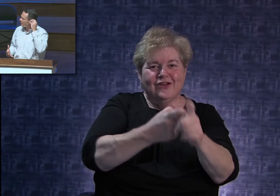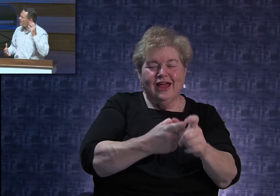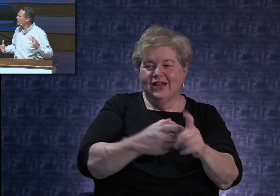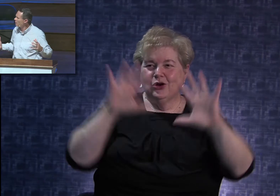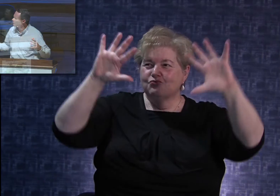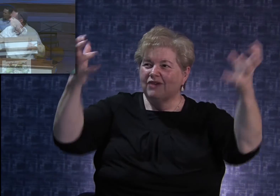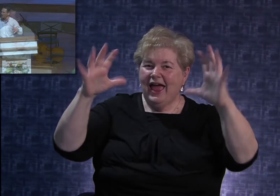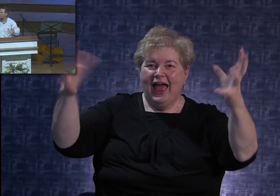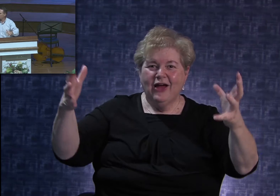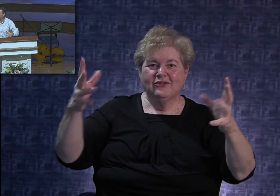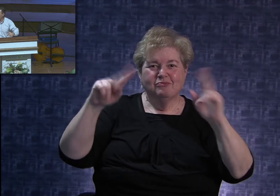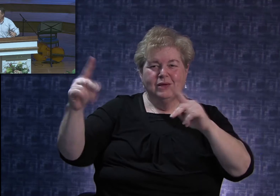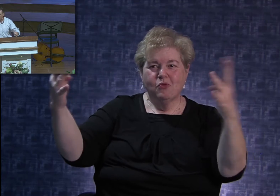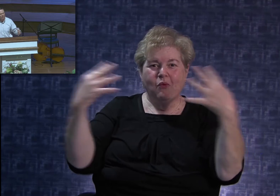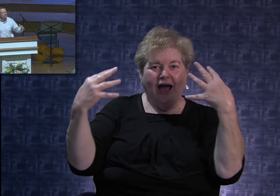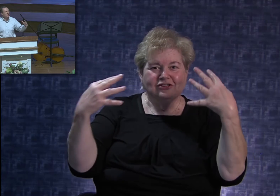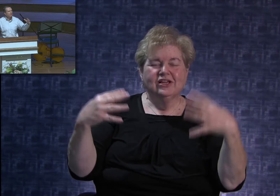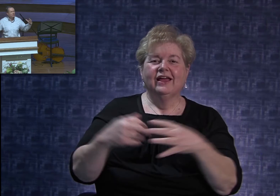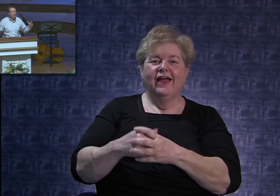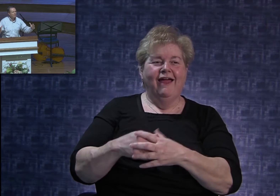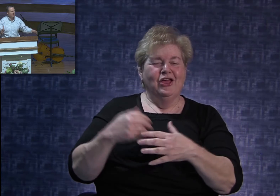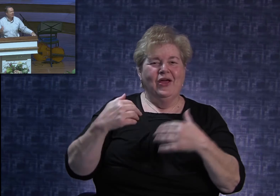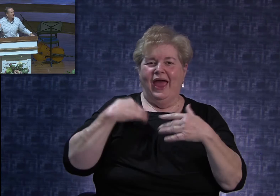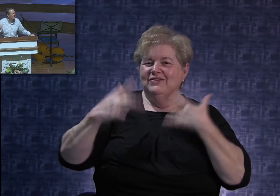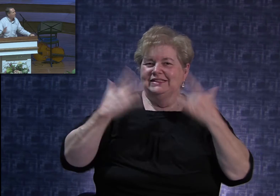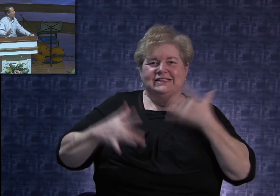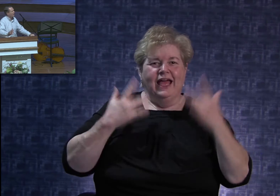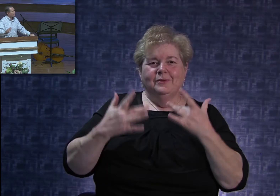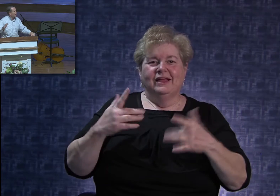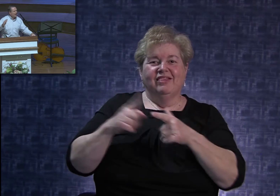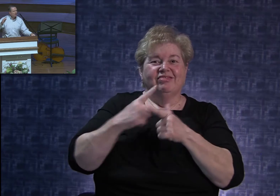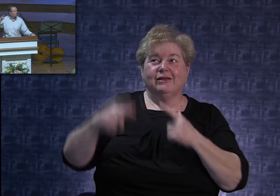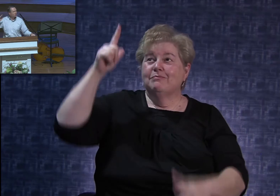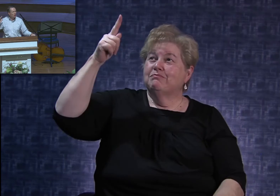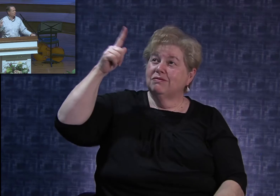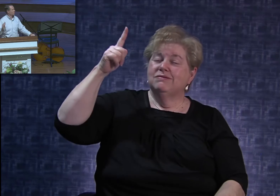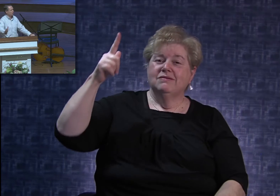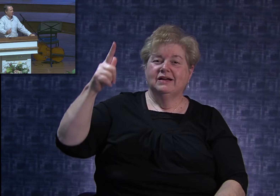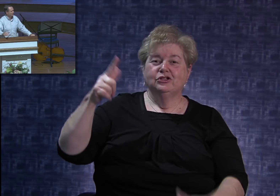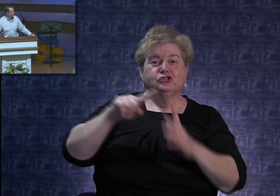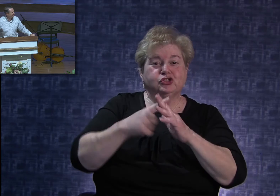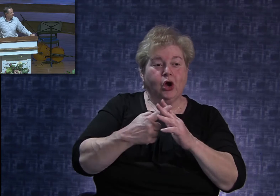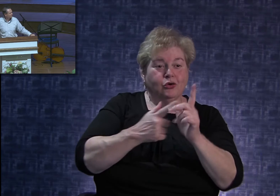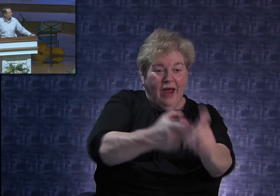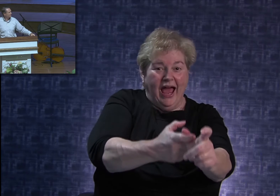kind of feeding off one another's energy, and there's this excitement, and the gun fires, and you start to